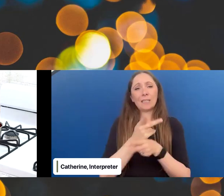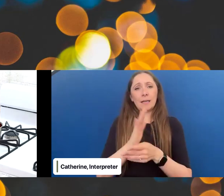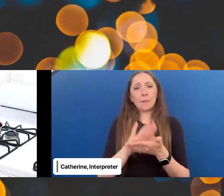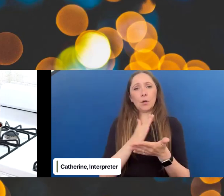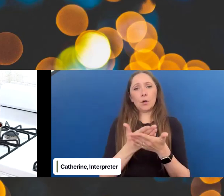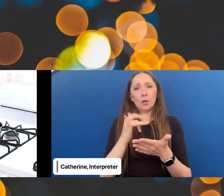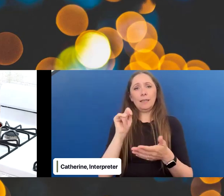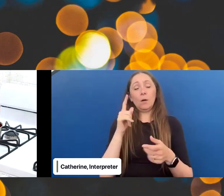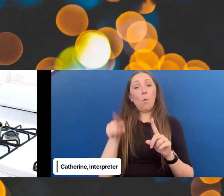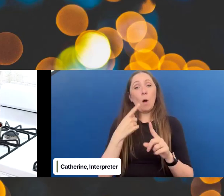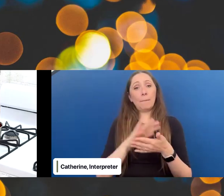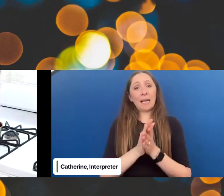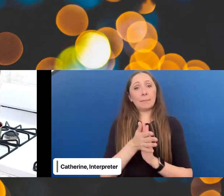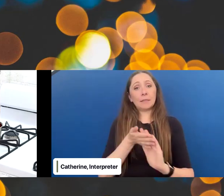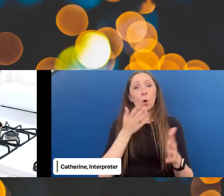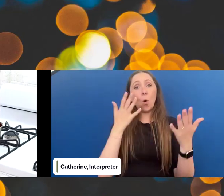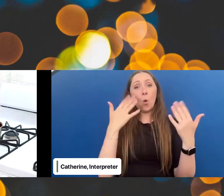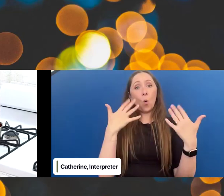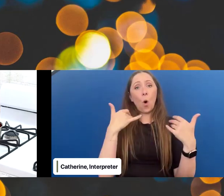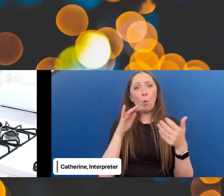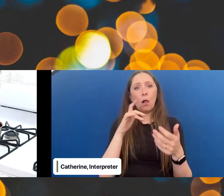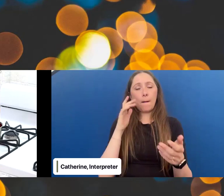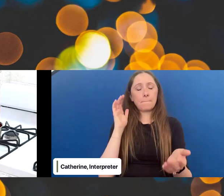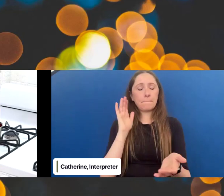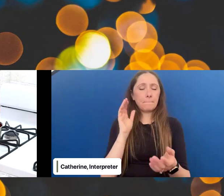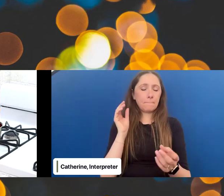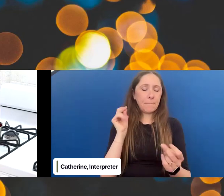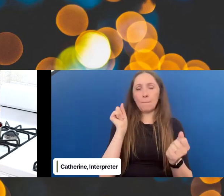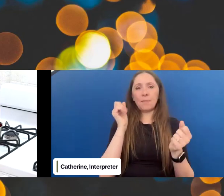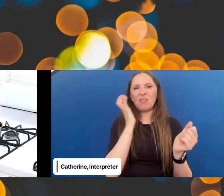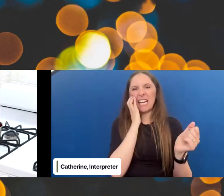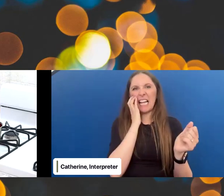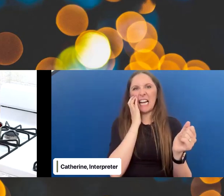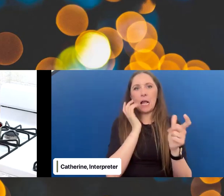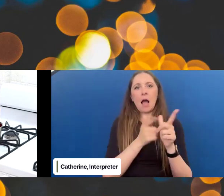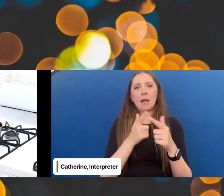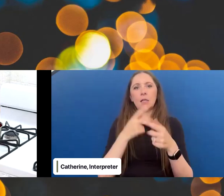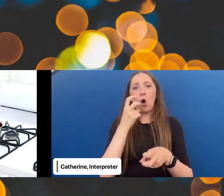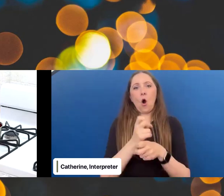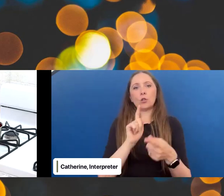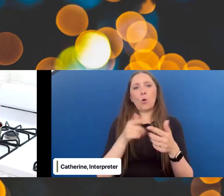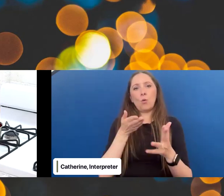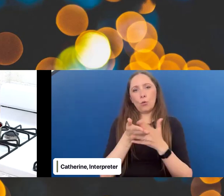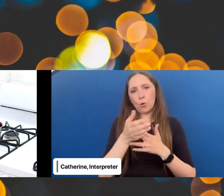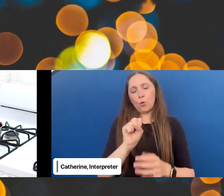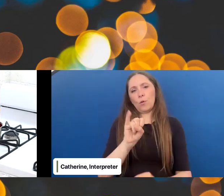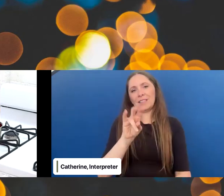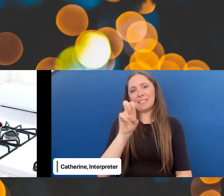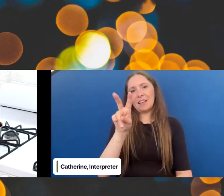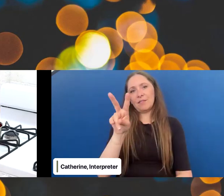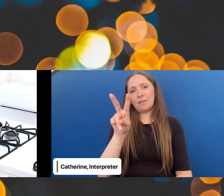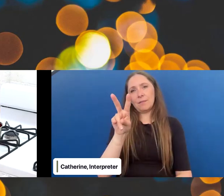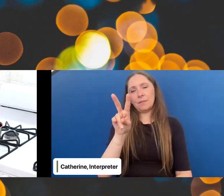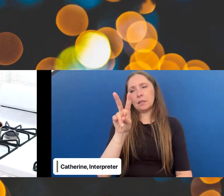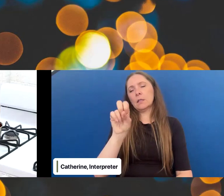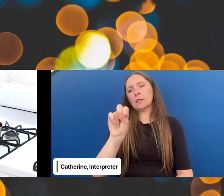once it cools, it'll thicken. And then it makes it harder to pass through the sieve. So you don't want it to